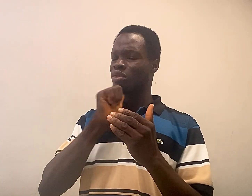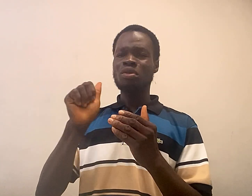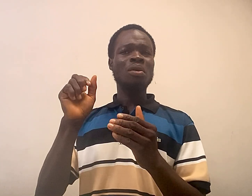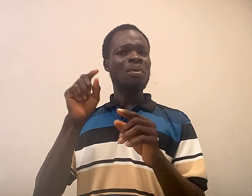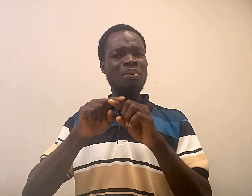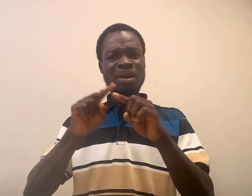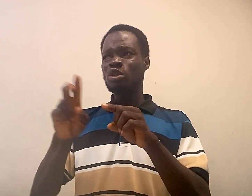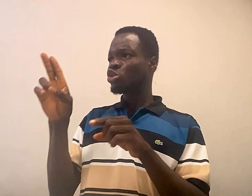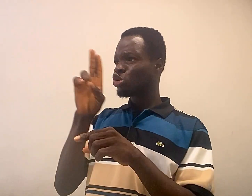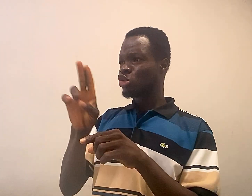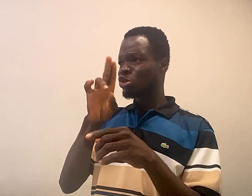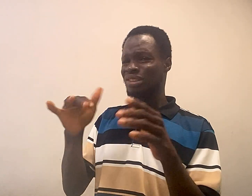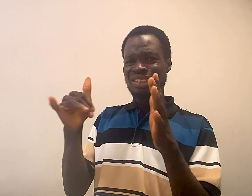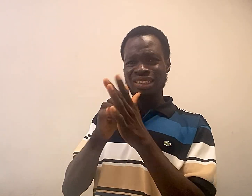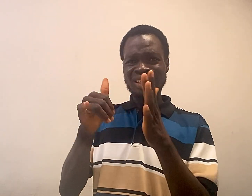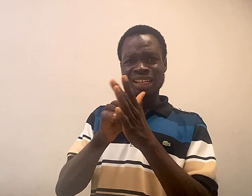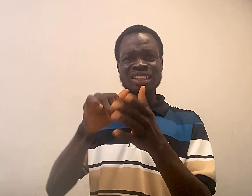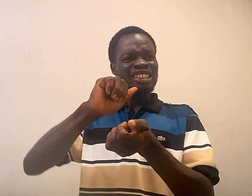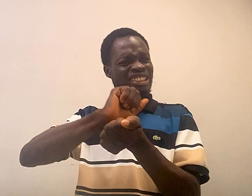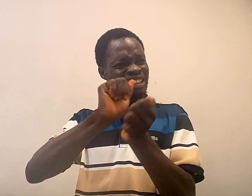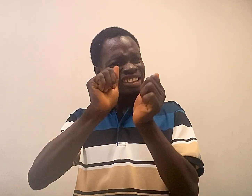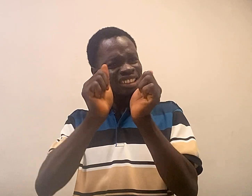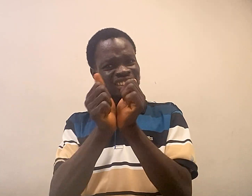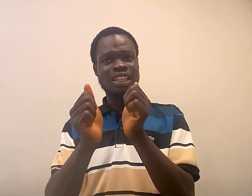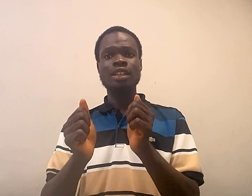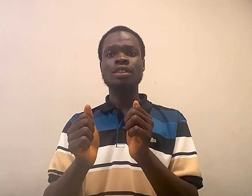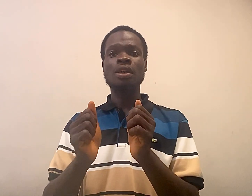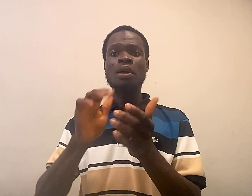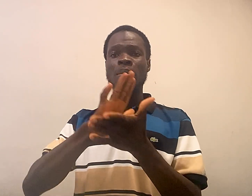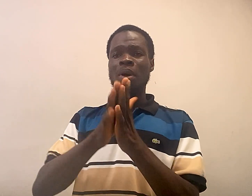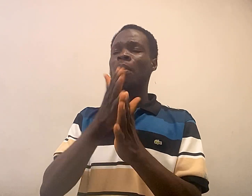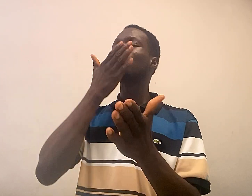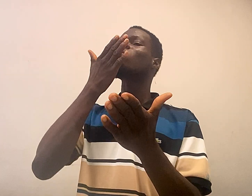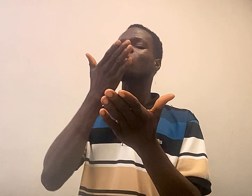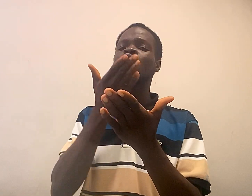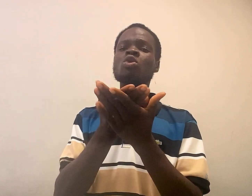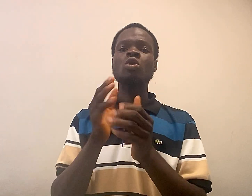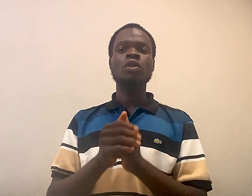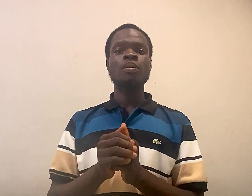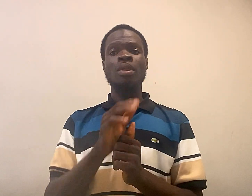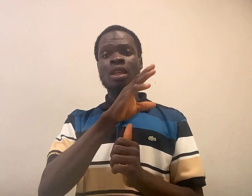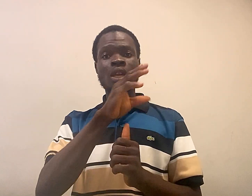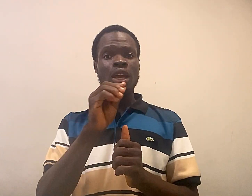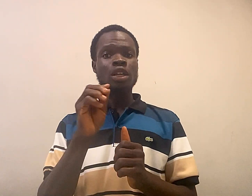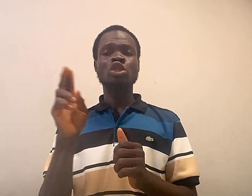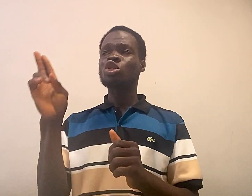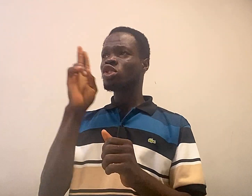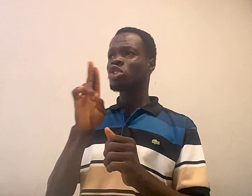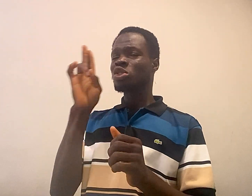You sharpen it into a blade. And then you cut through everything that stands in your